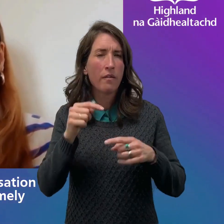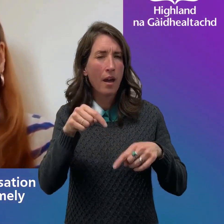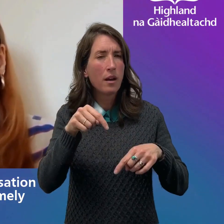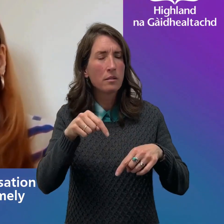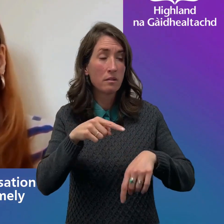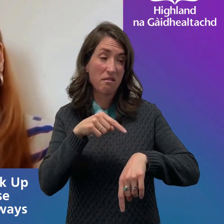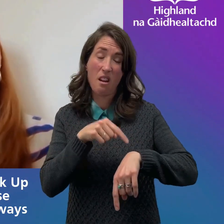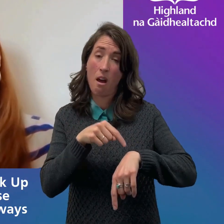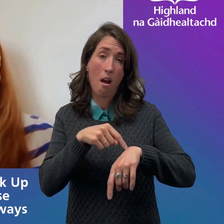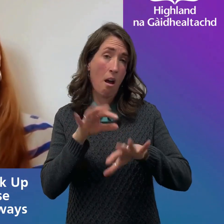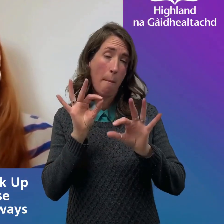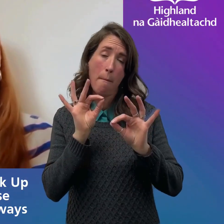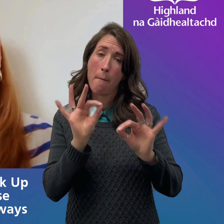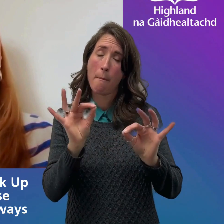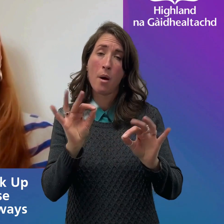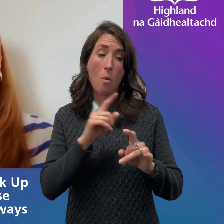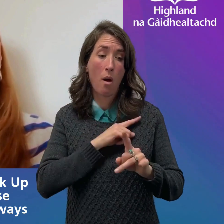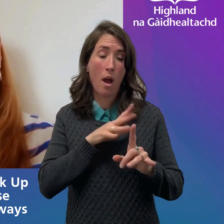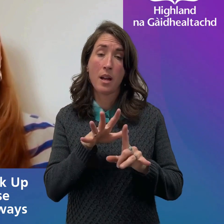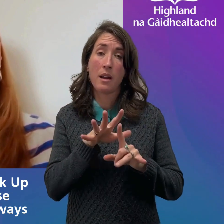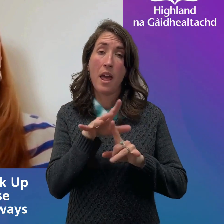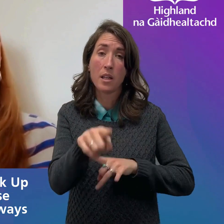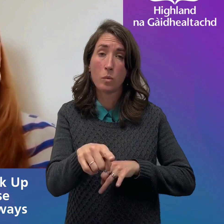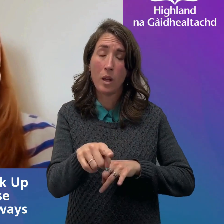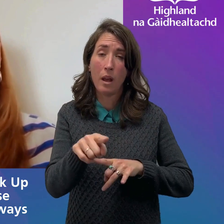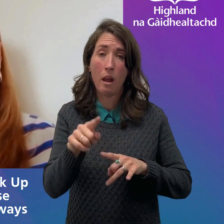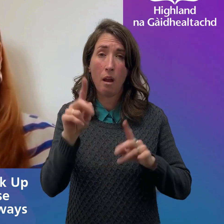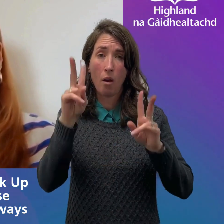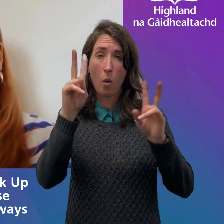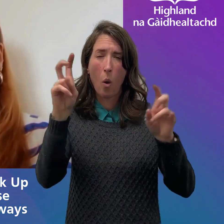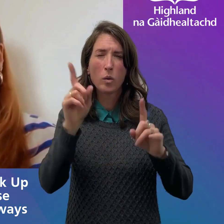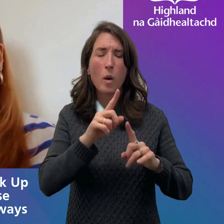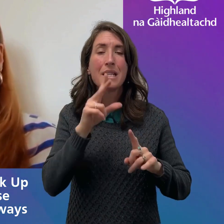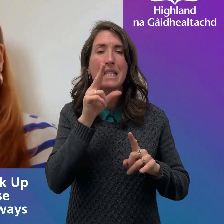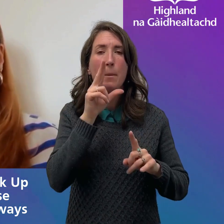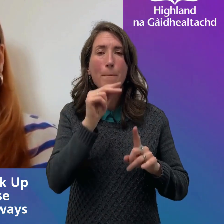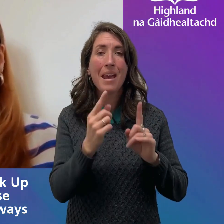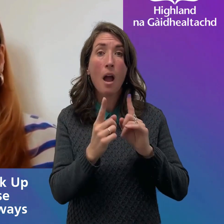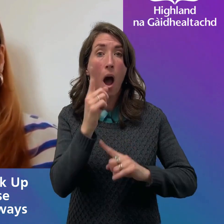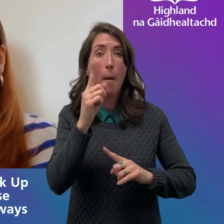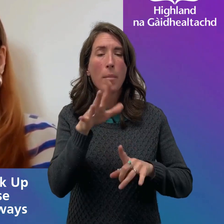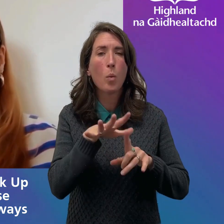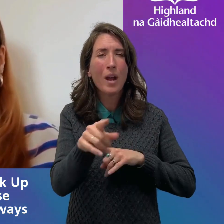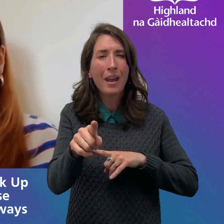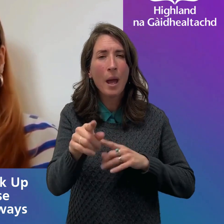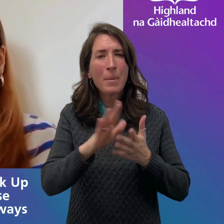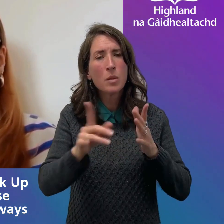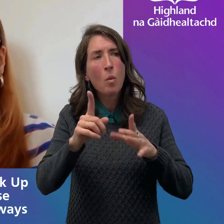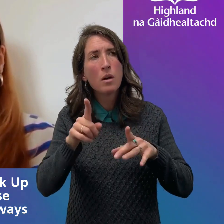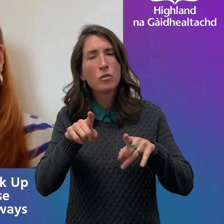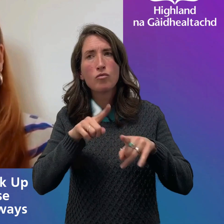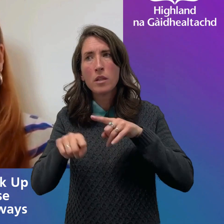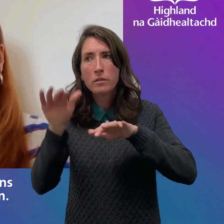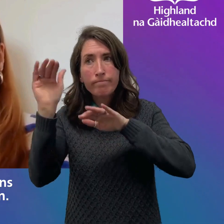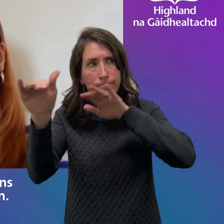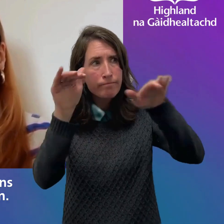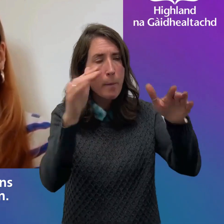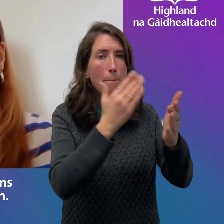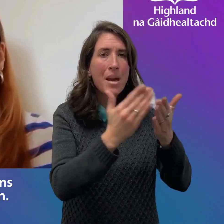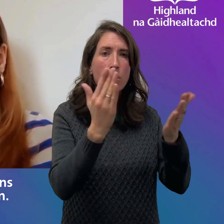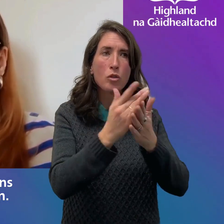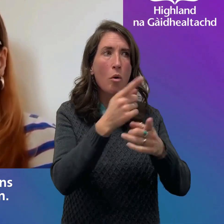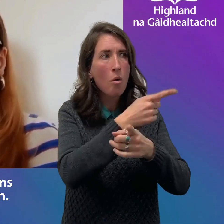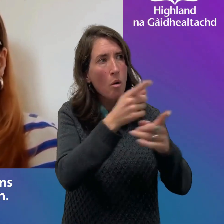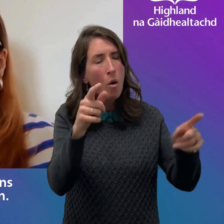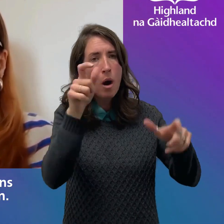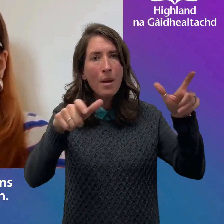and it was quite timely because next week is our speak up week where we seek to raise awareness of all the different ways that people